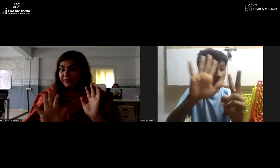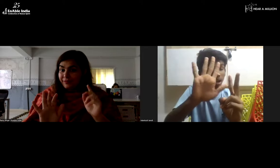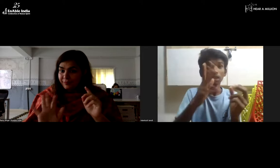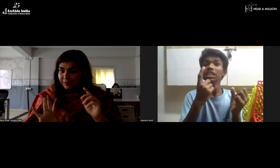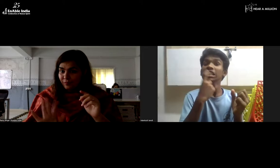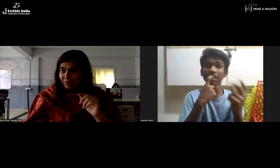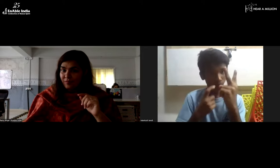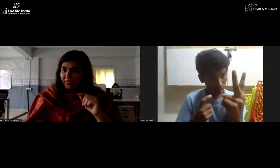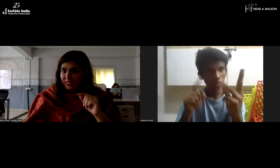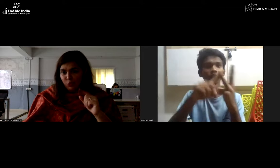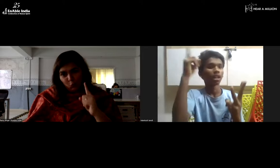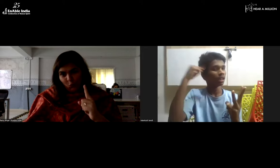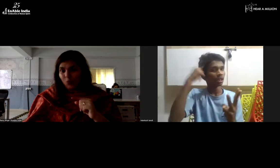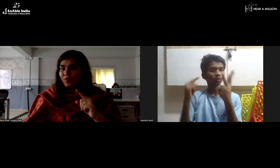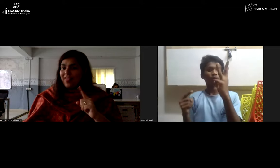Yeah,